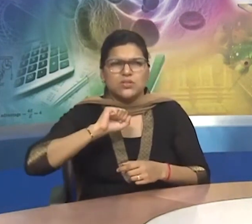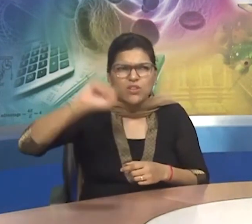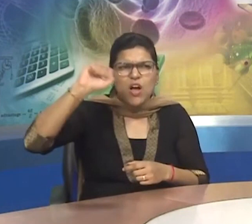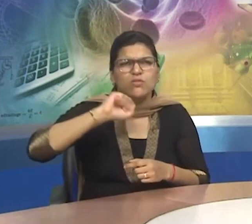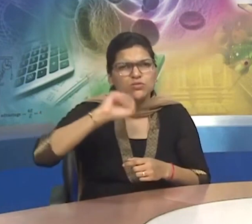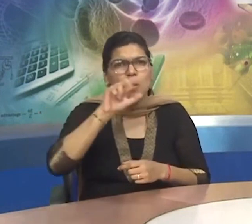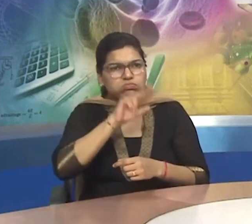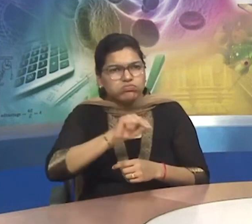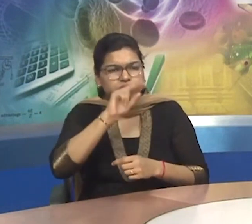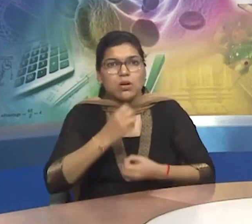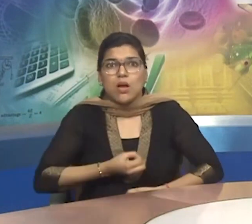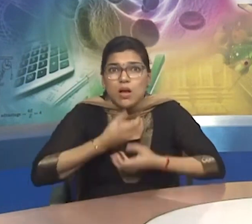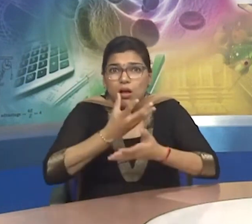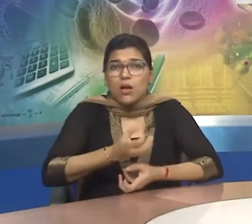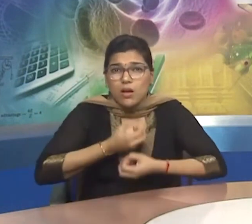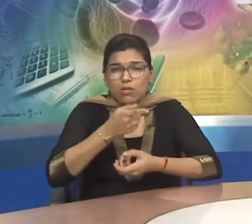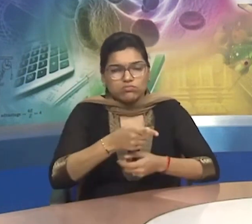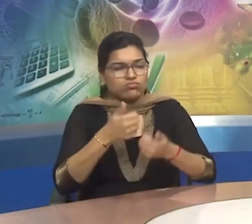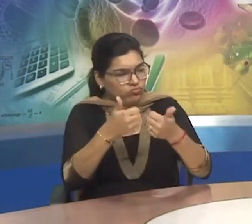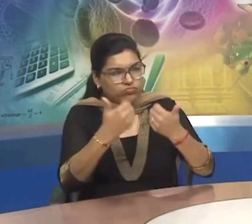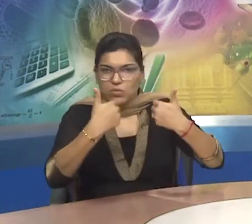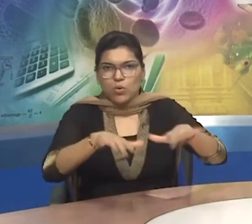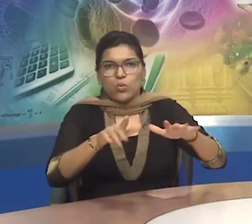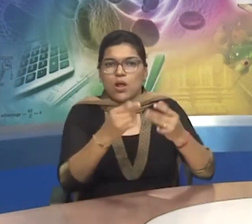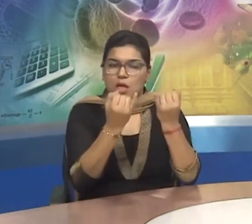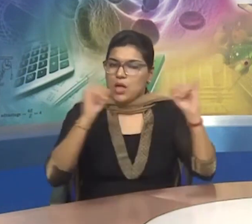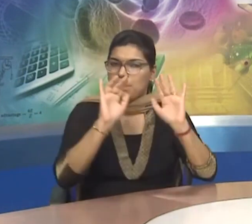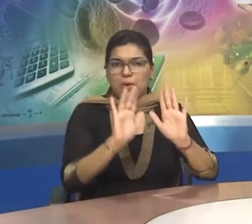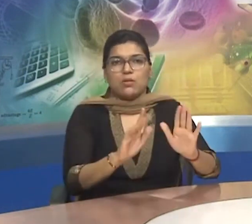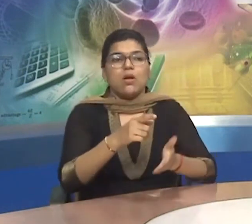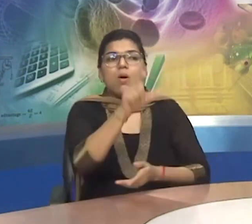the topic of freedom to speech,